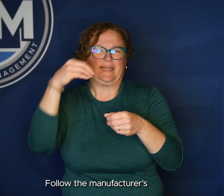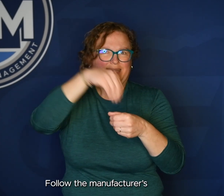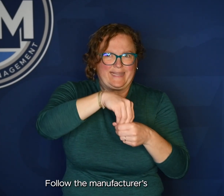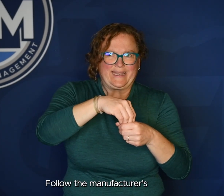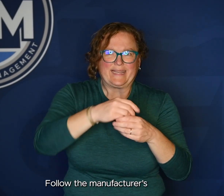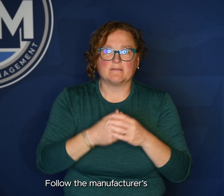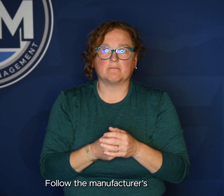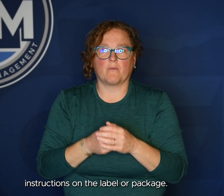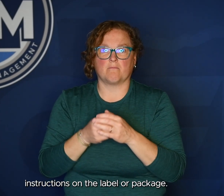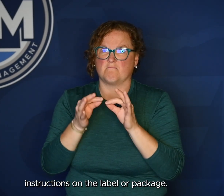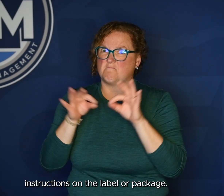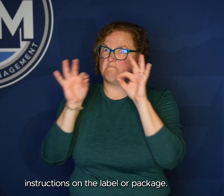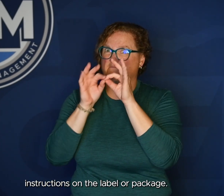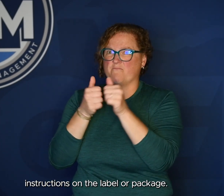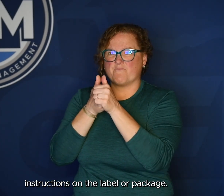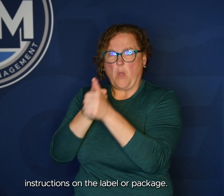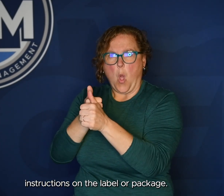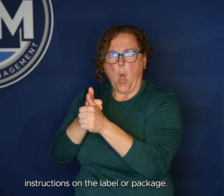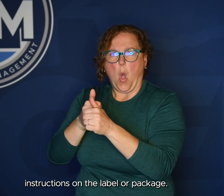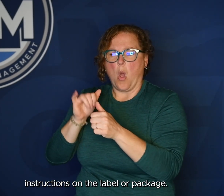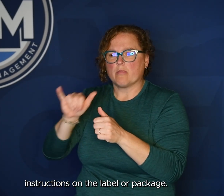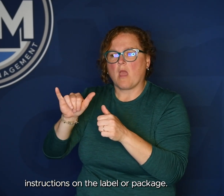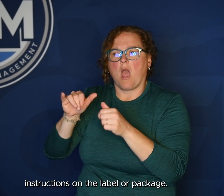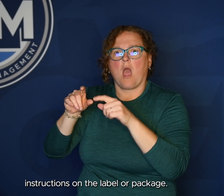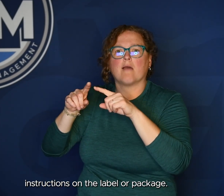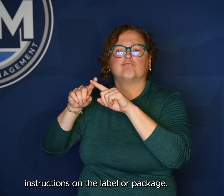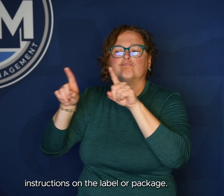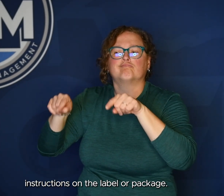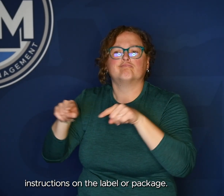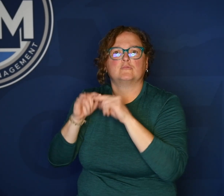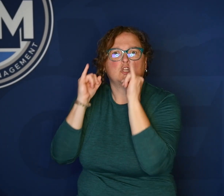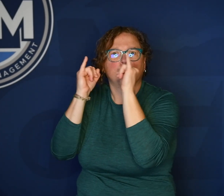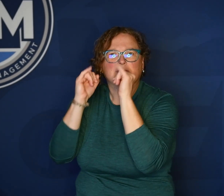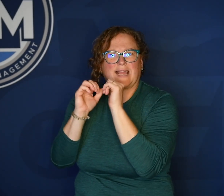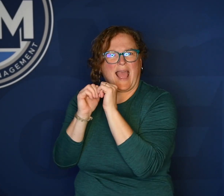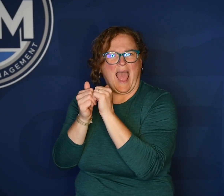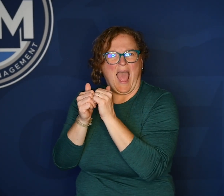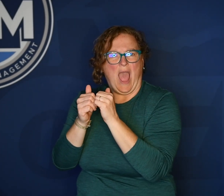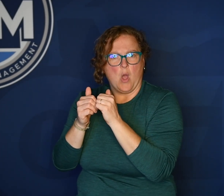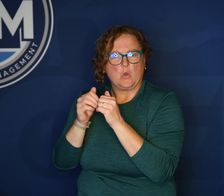Follow the manufacturer's instructions on the label or package.